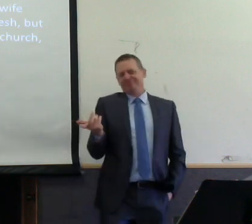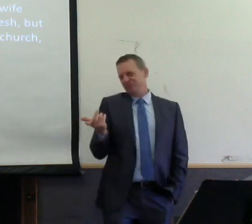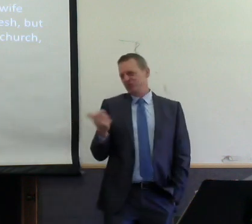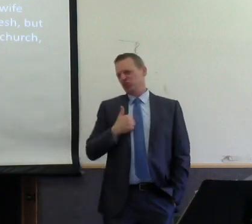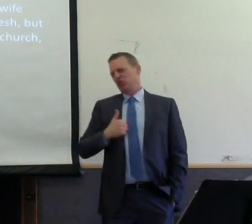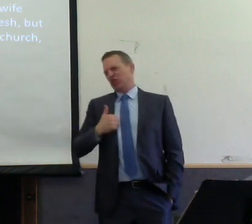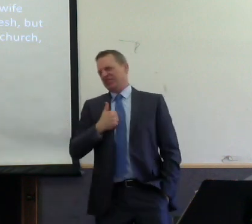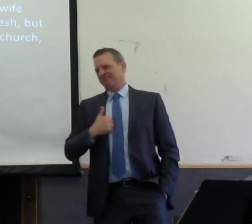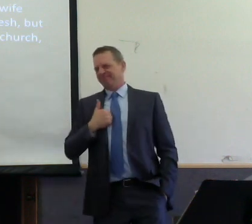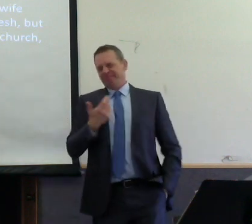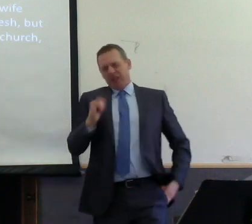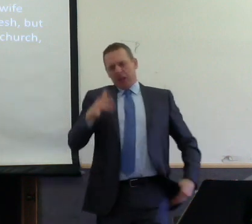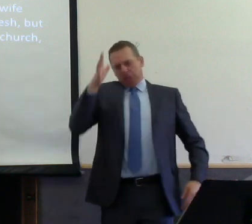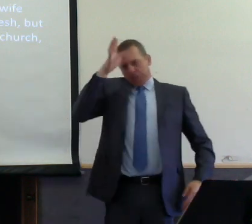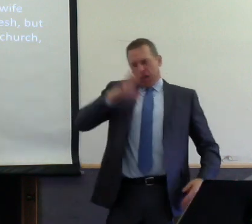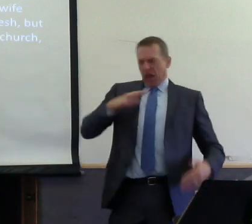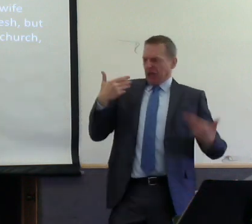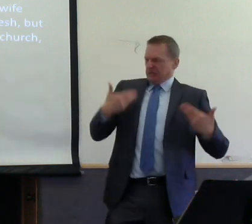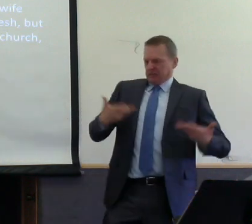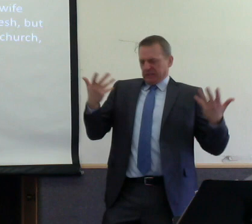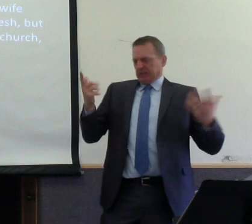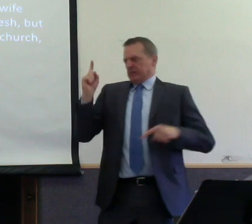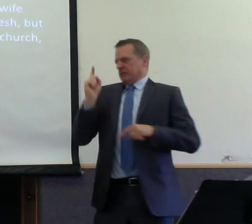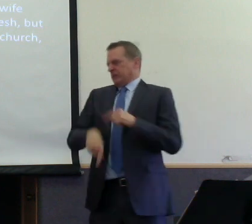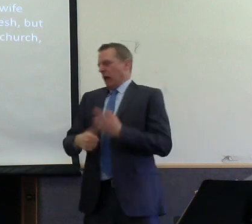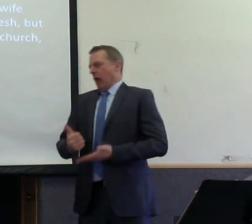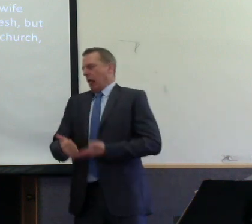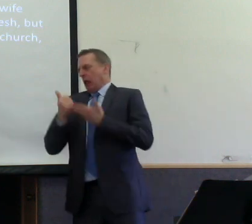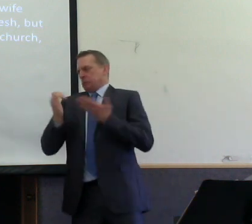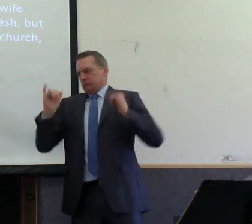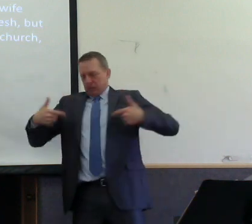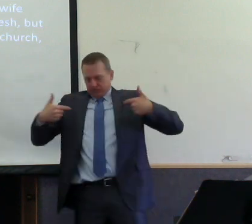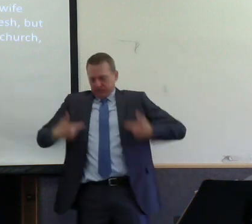And the wife and the husband should love the wife.